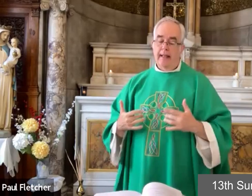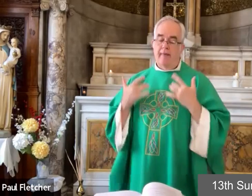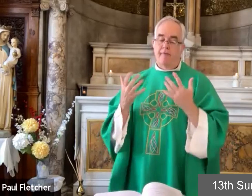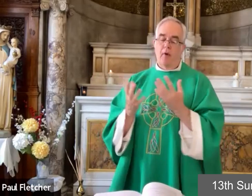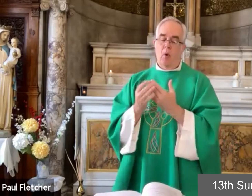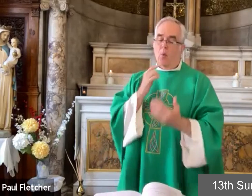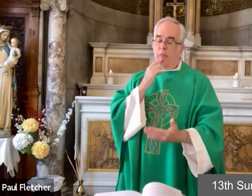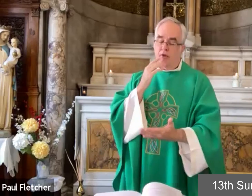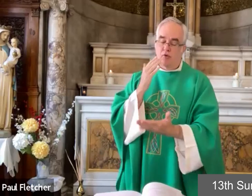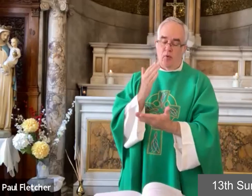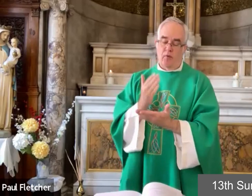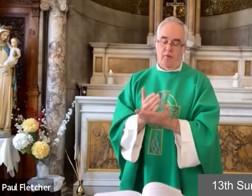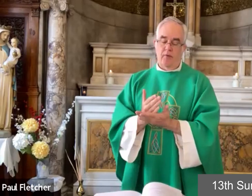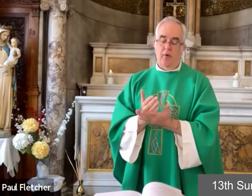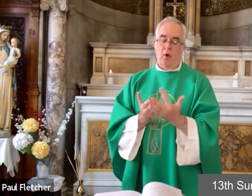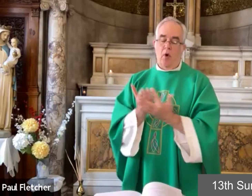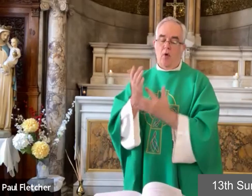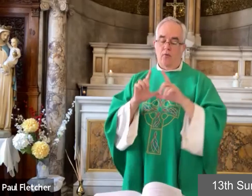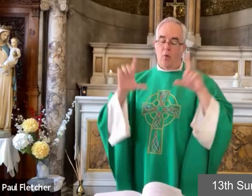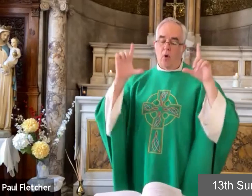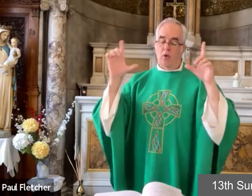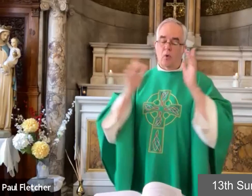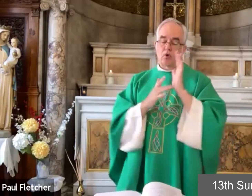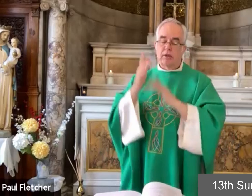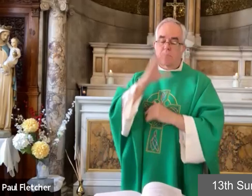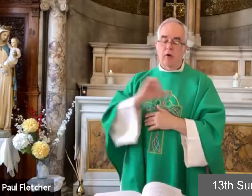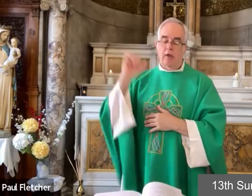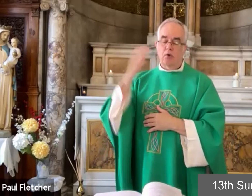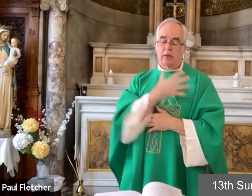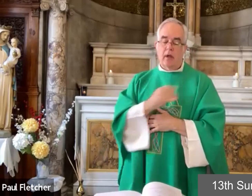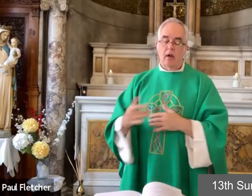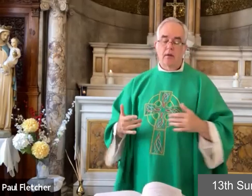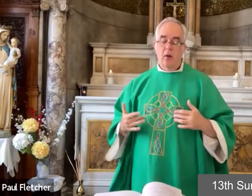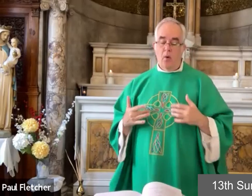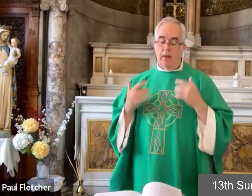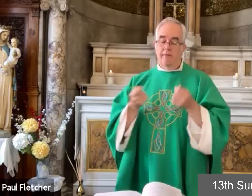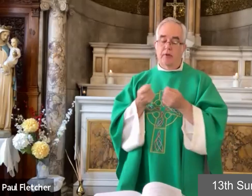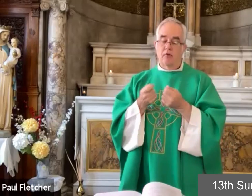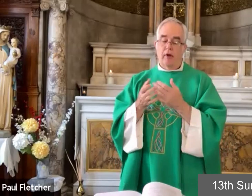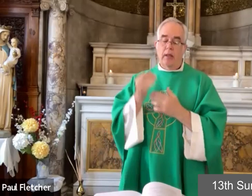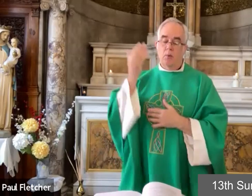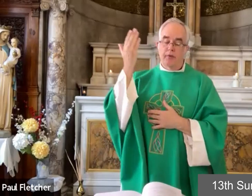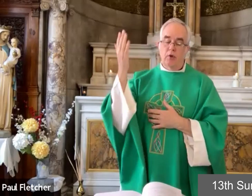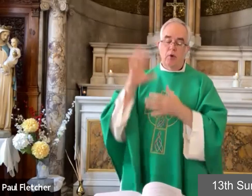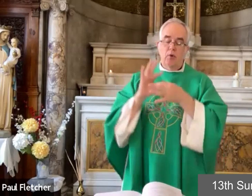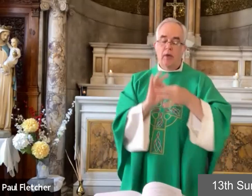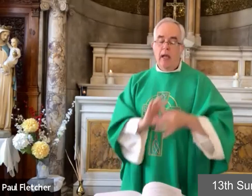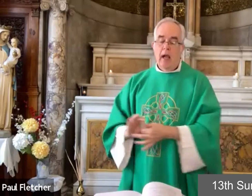live with the truth. For our Lord Jesus Christ, your Son, we live to reign with you in